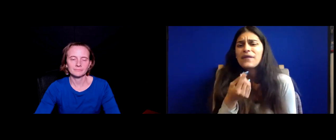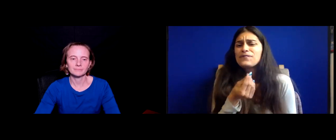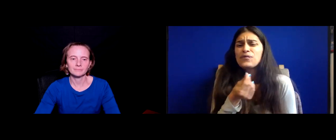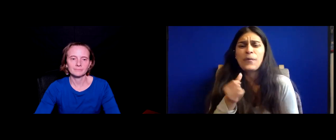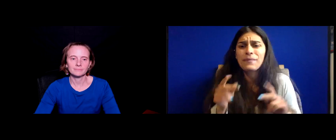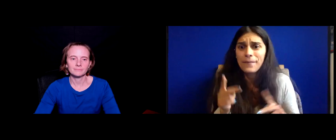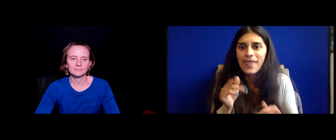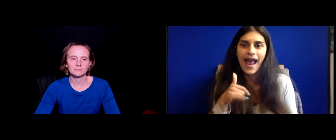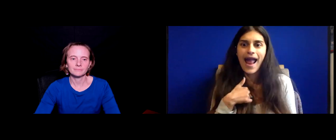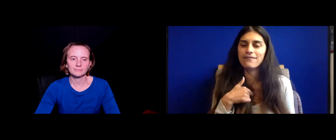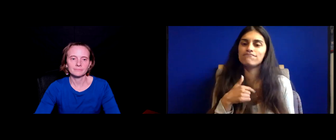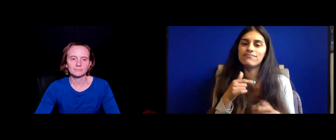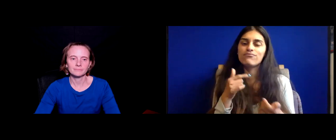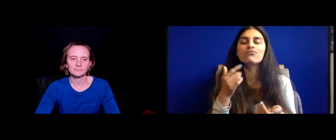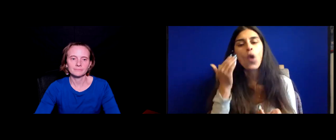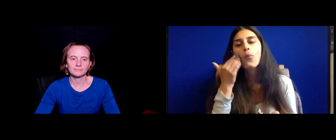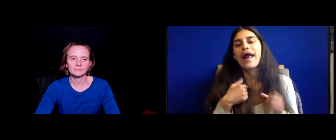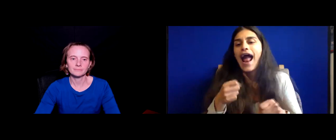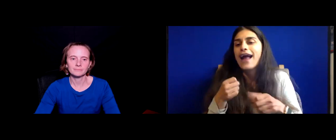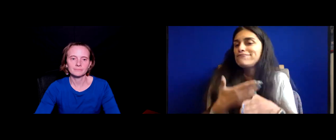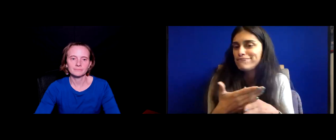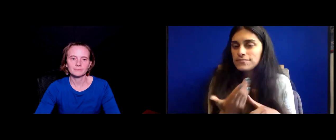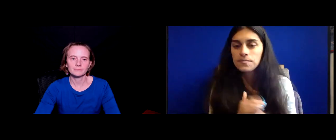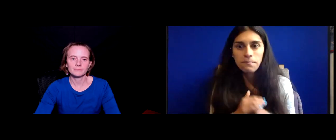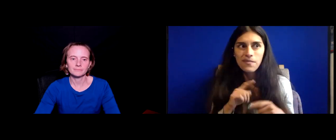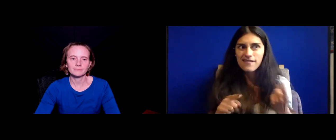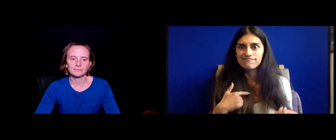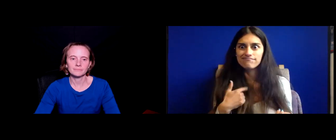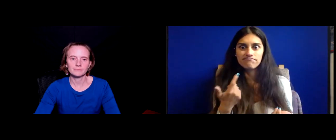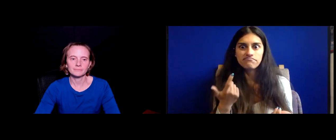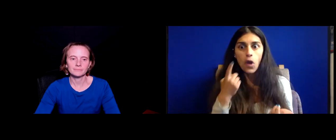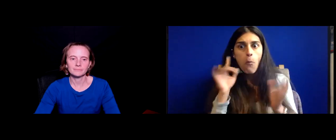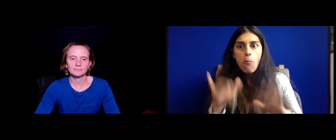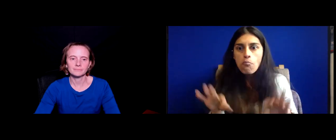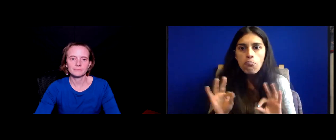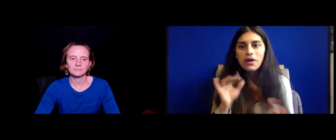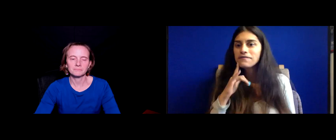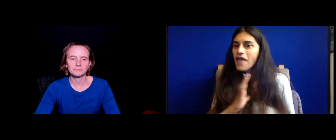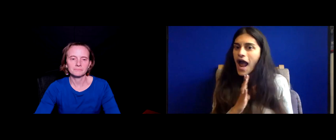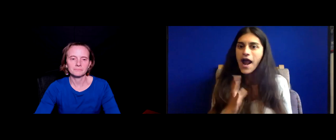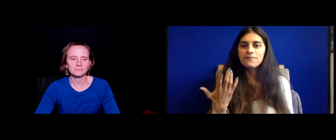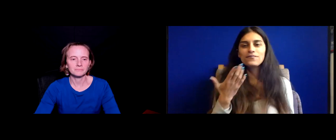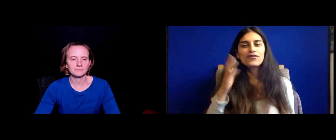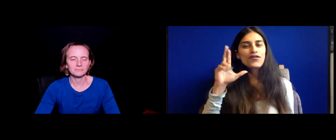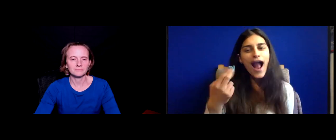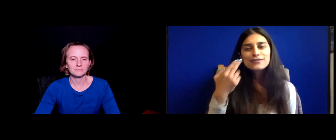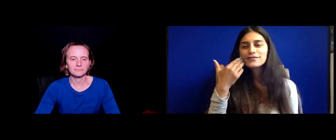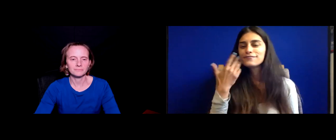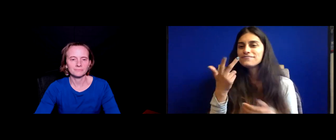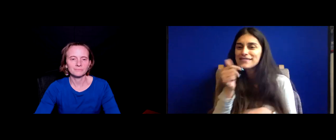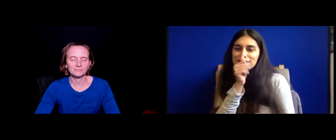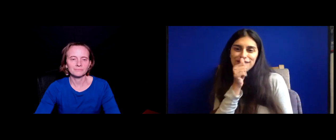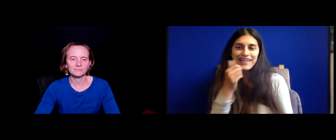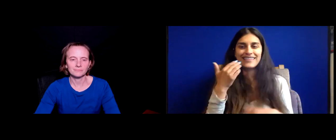relationship. There was just maybe a small select group of people who I might have shared a few things with. But, you